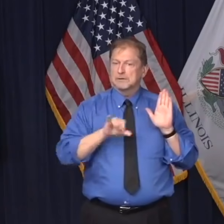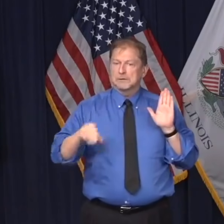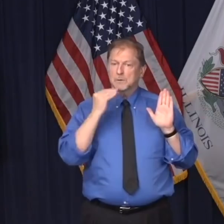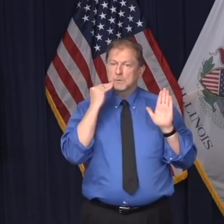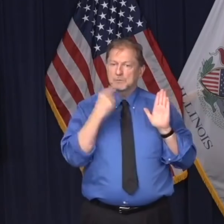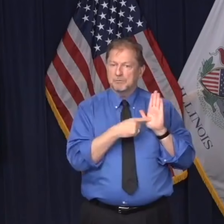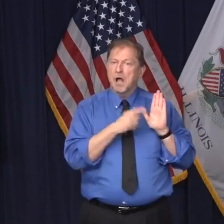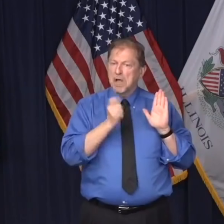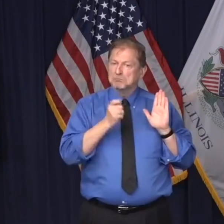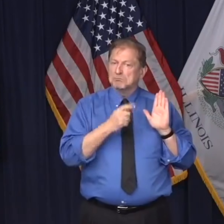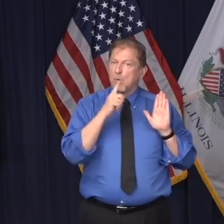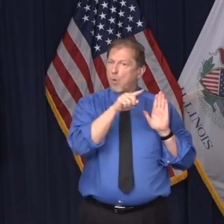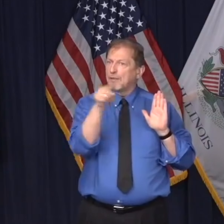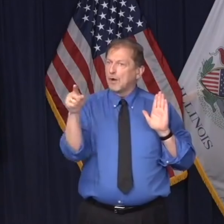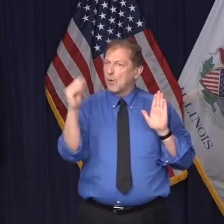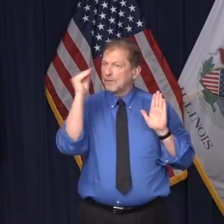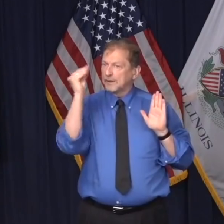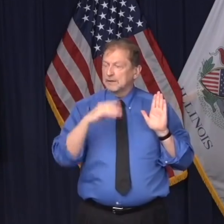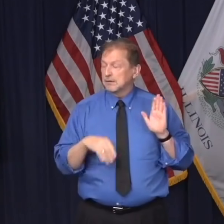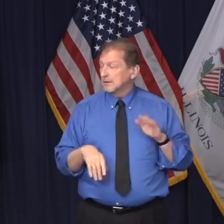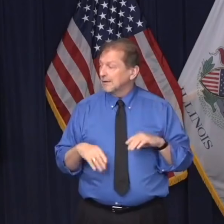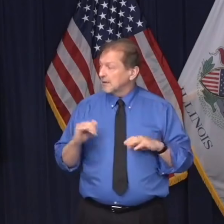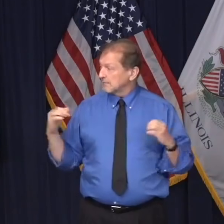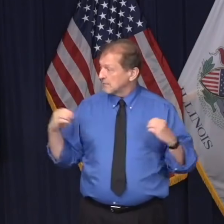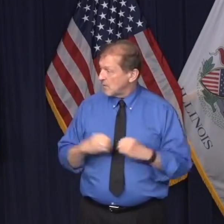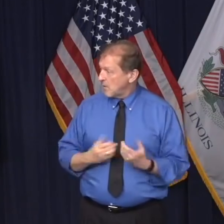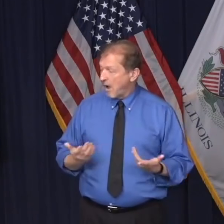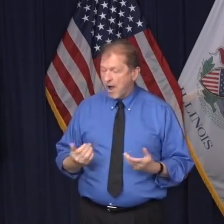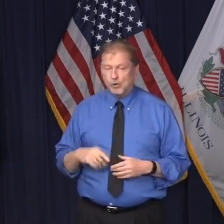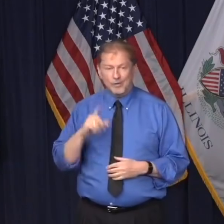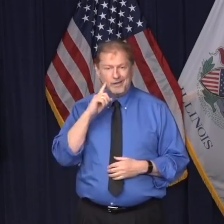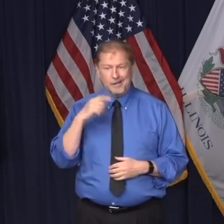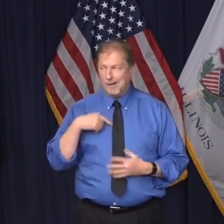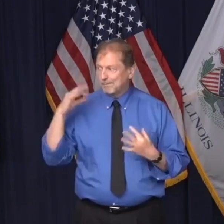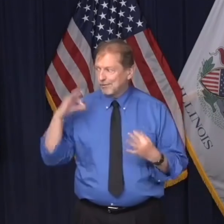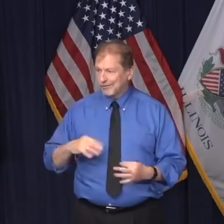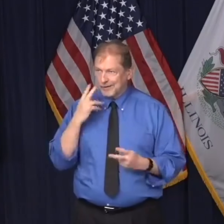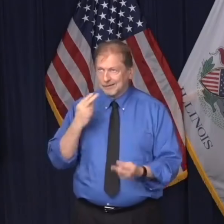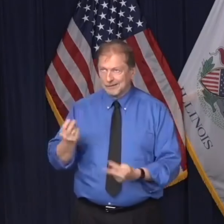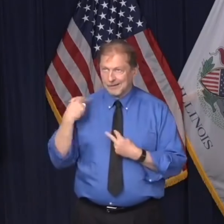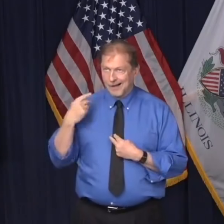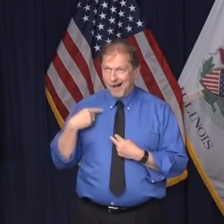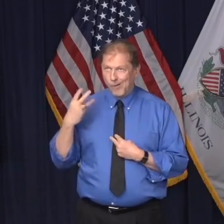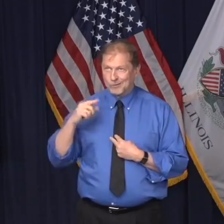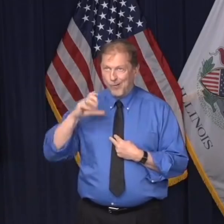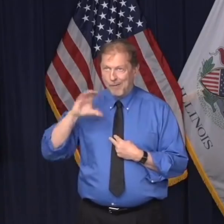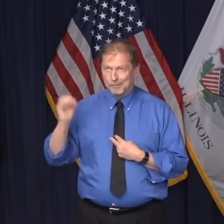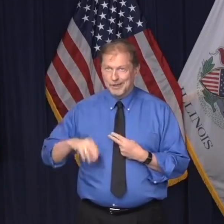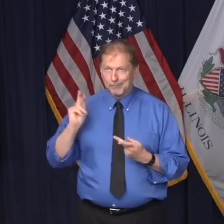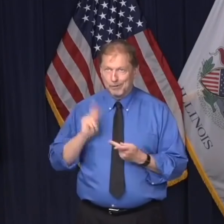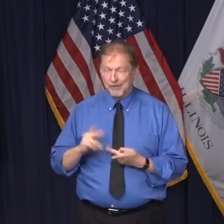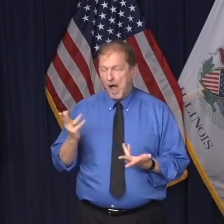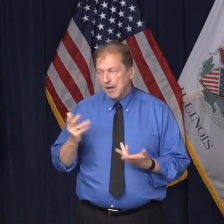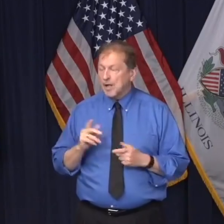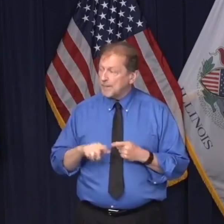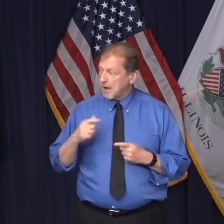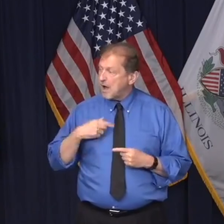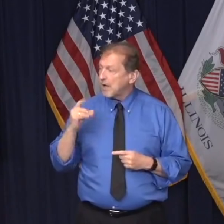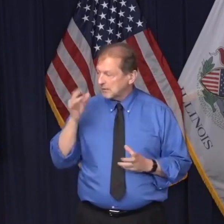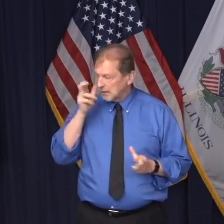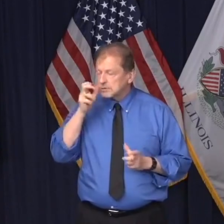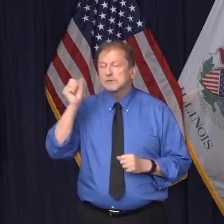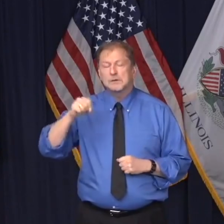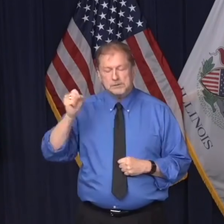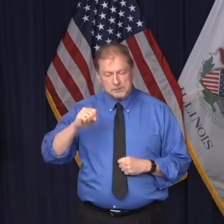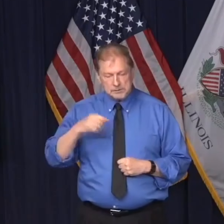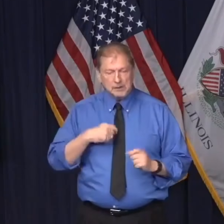mean, it's hard to look back and say that I did everything exactly right, but I will say that I listened. I have listened,